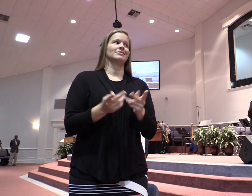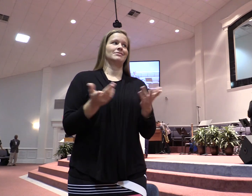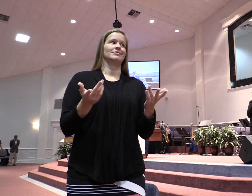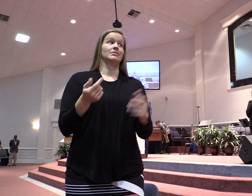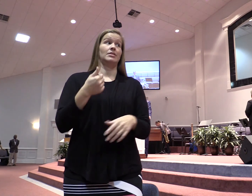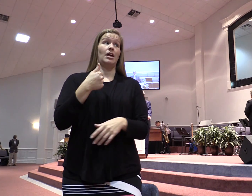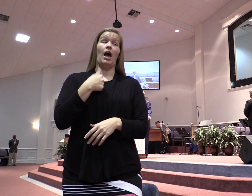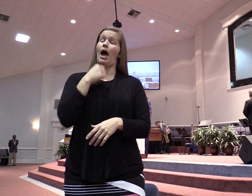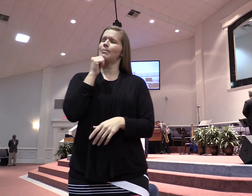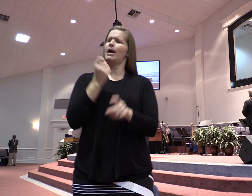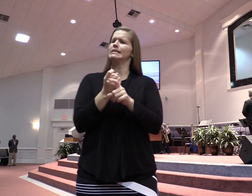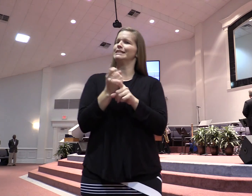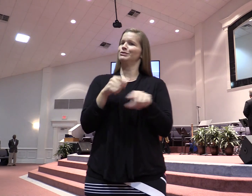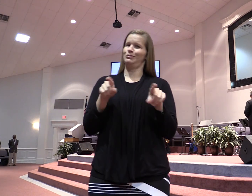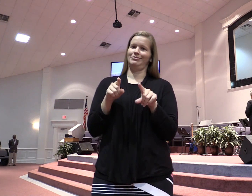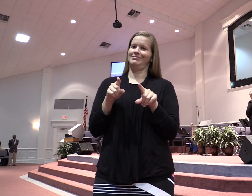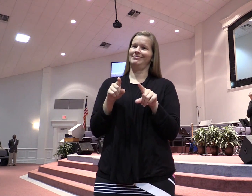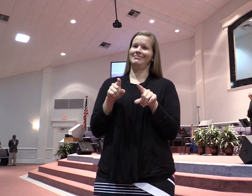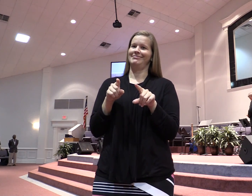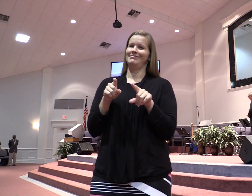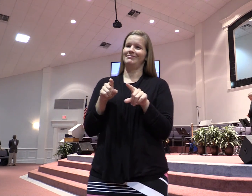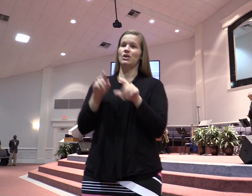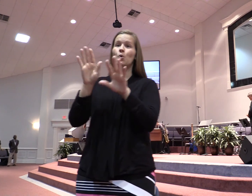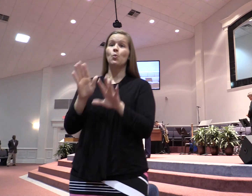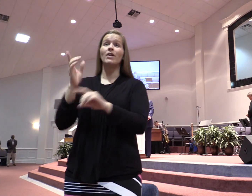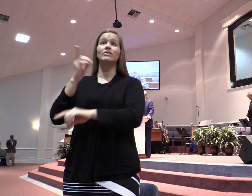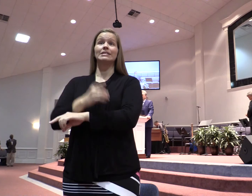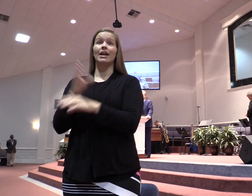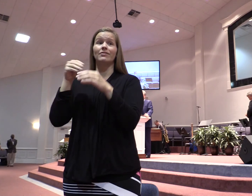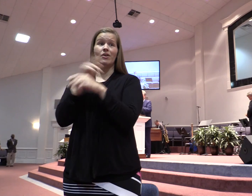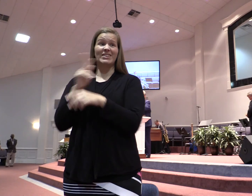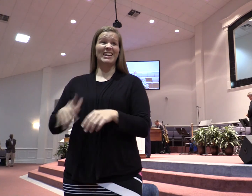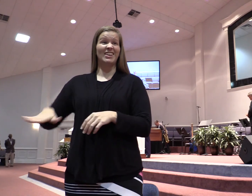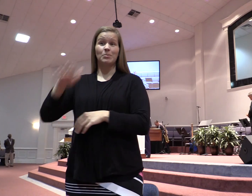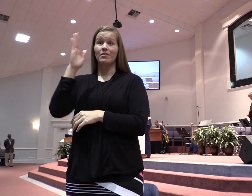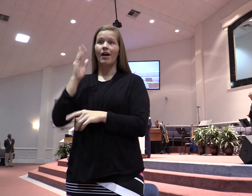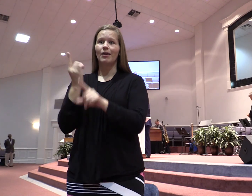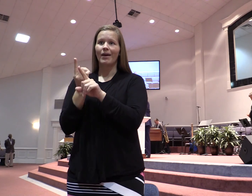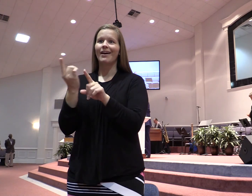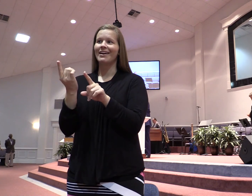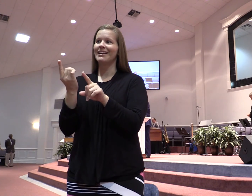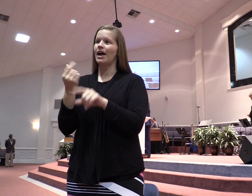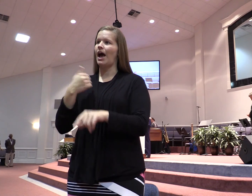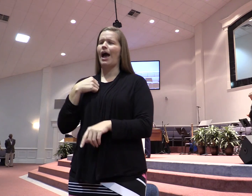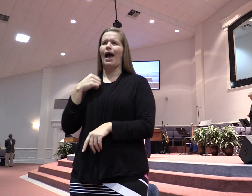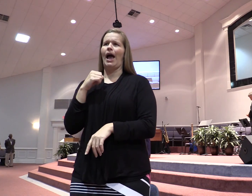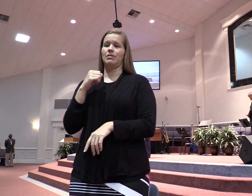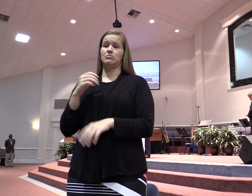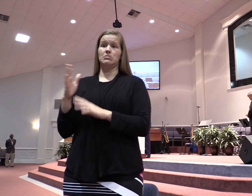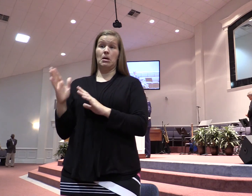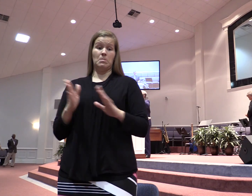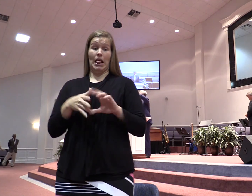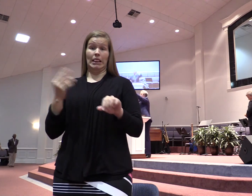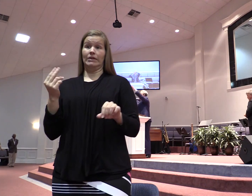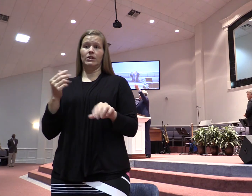Amen. I'm not kidding you, folks. I'm not kidding you. It's a great day to be a part of the kingdom of God. I don't plan on leaving it, but I